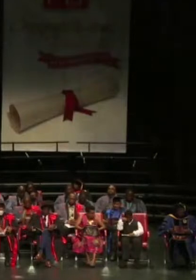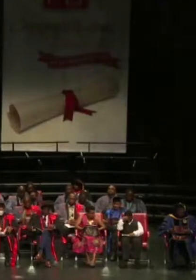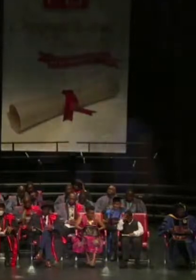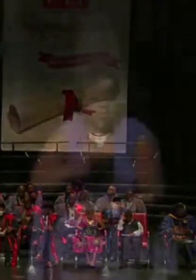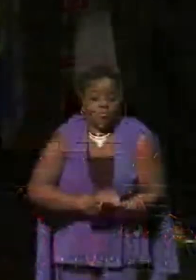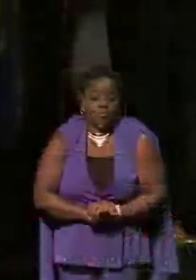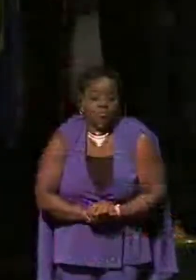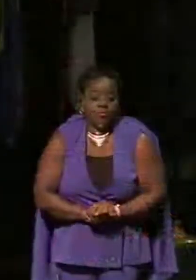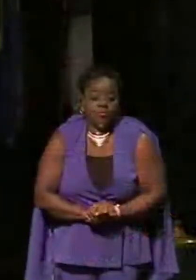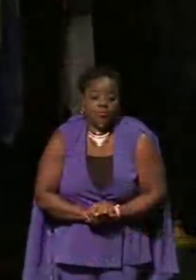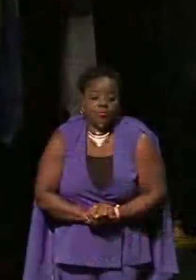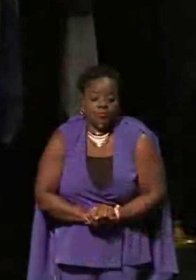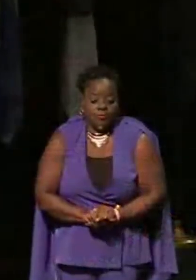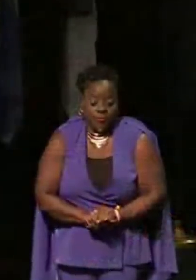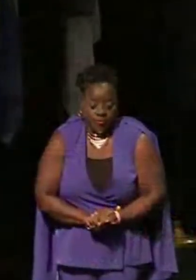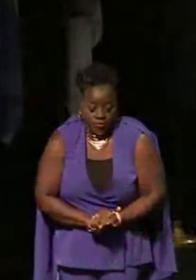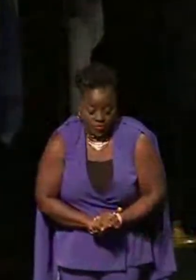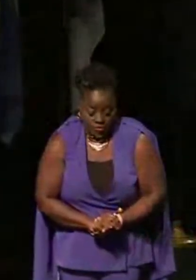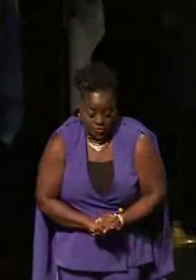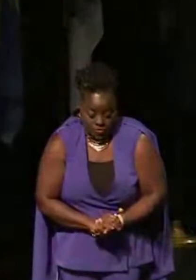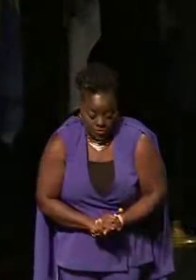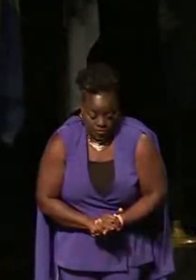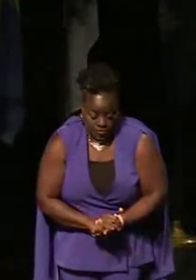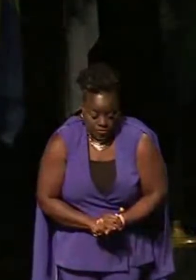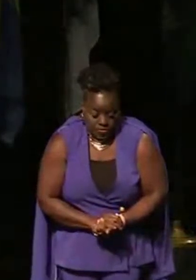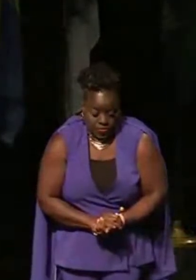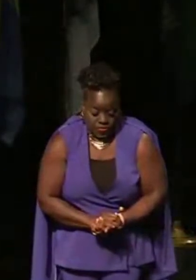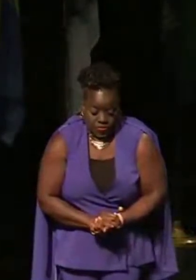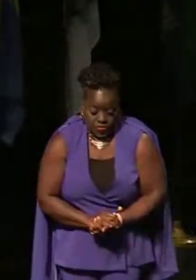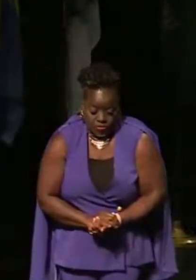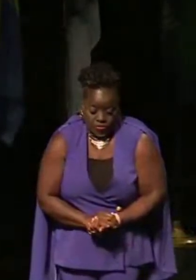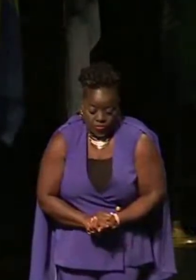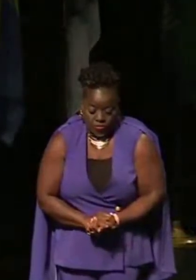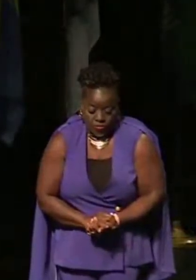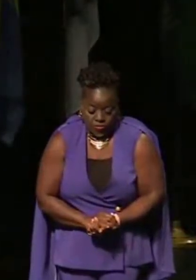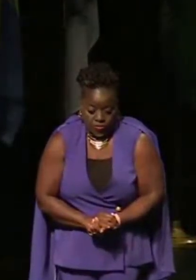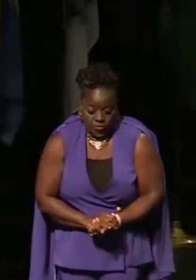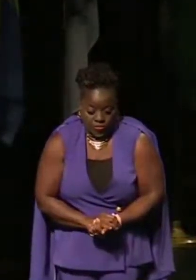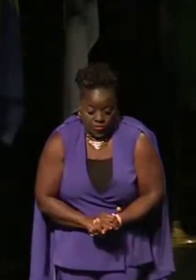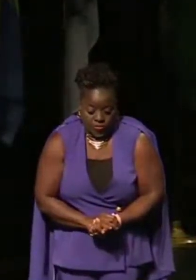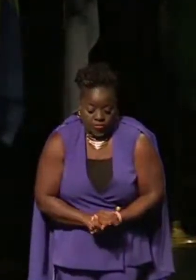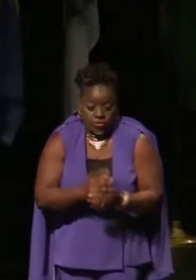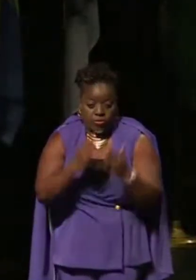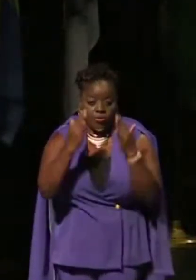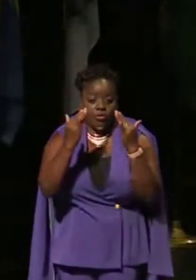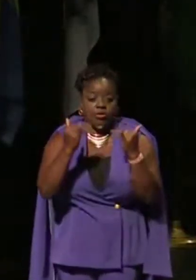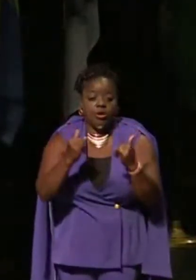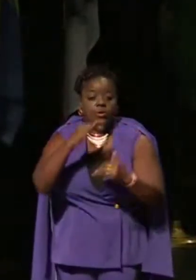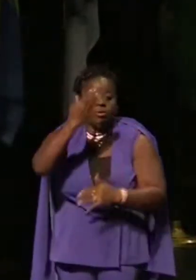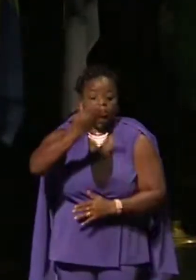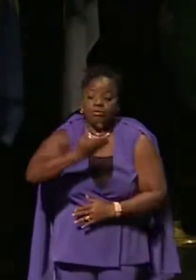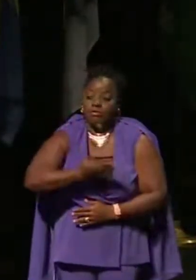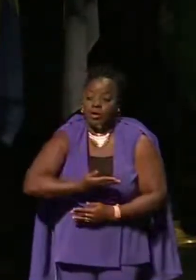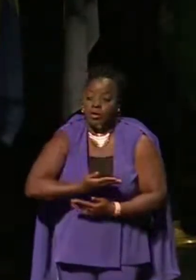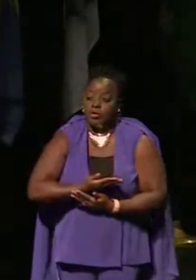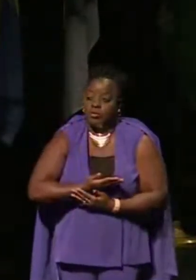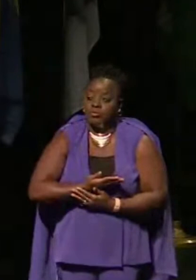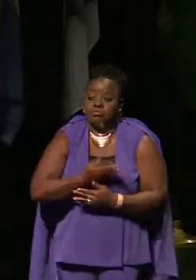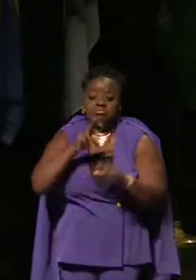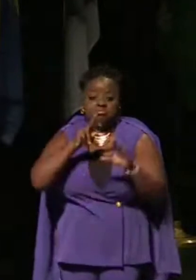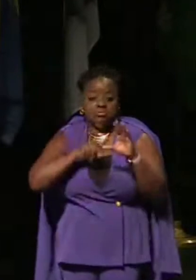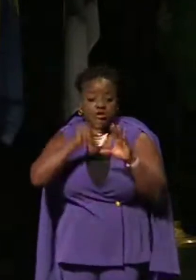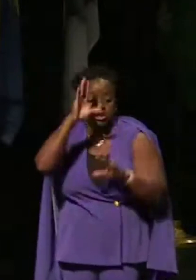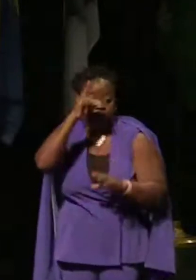Tobago and Chancellor of the University of Trinidad and Tobago. I now invite the